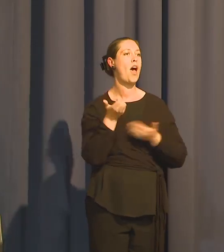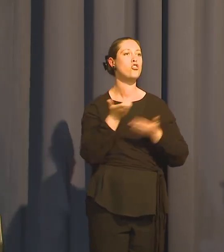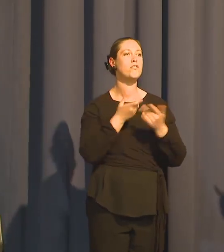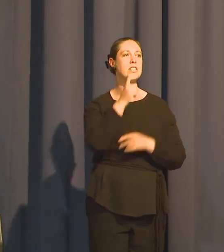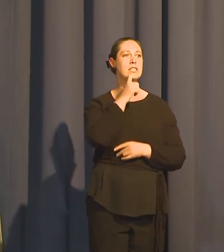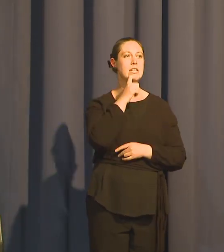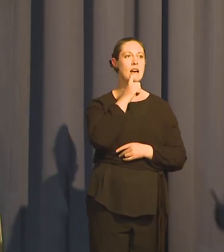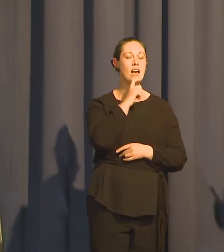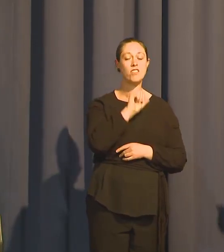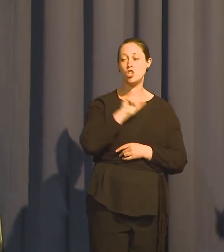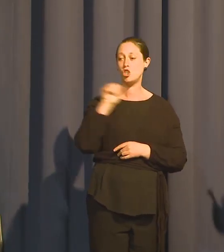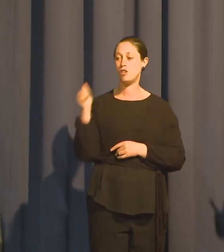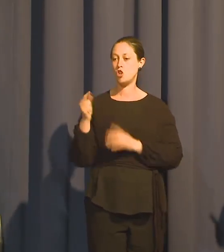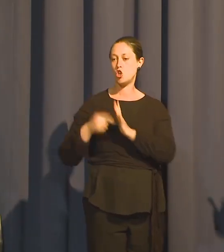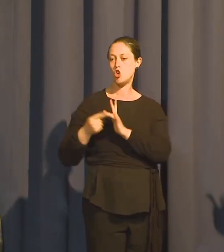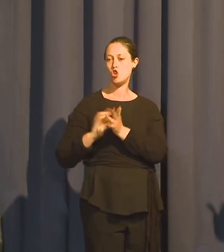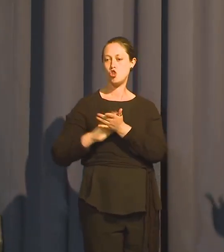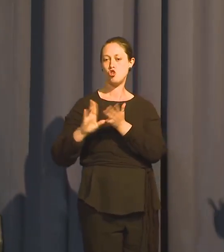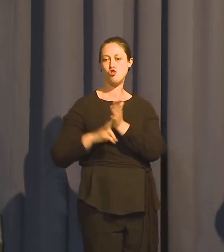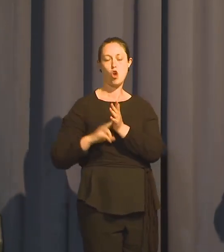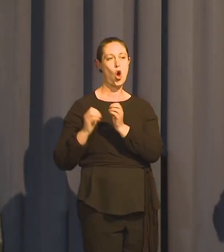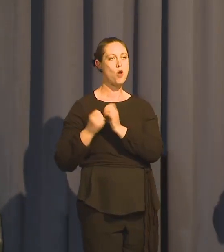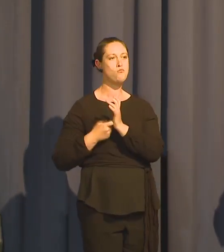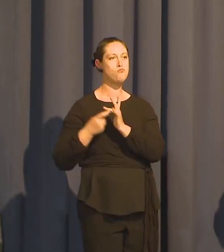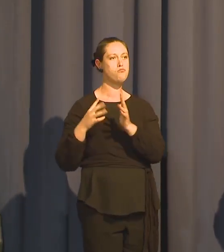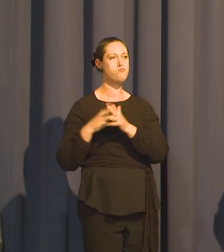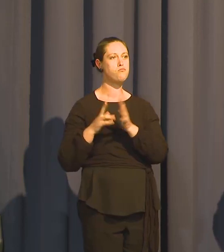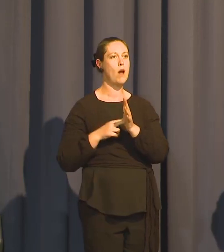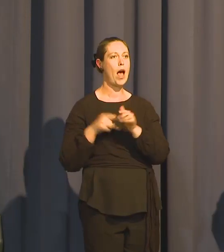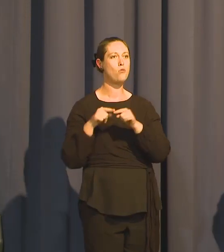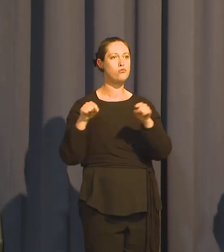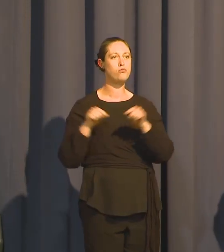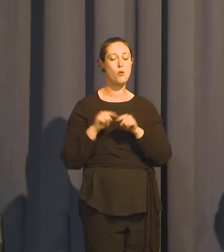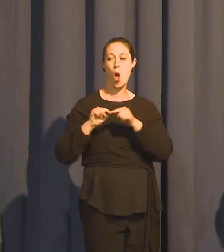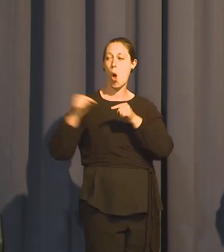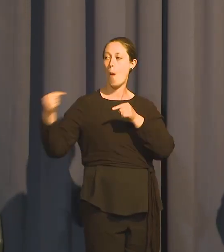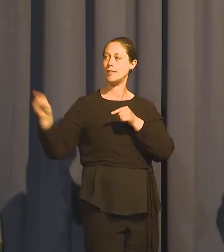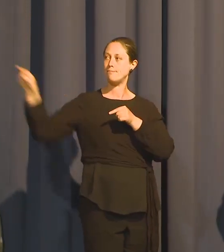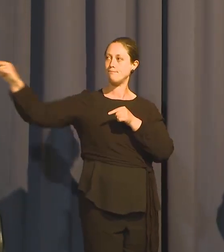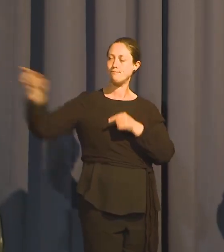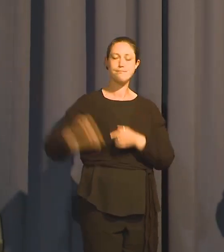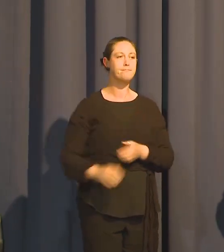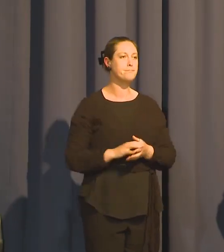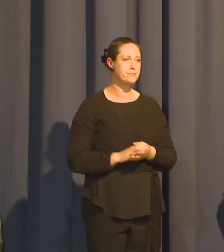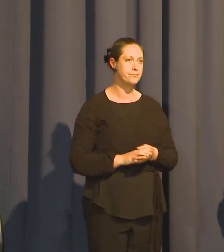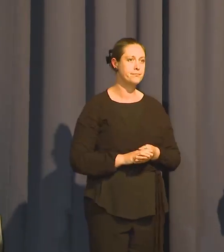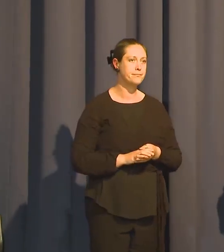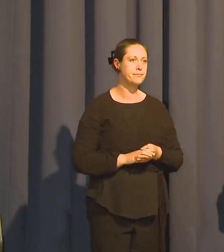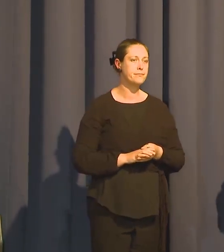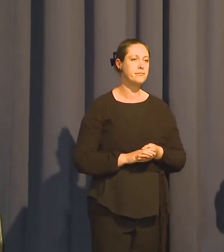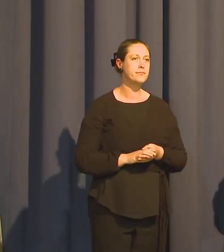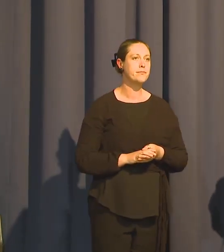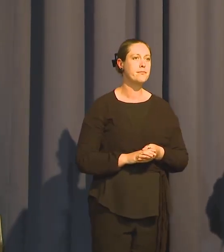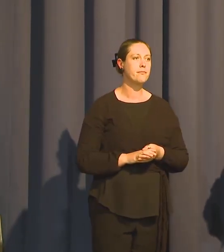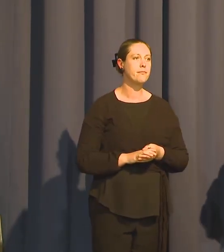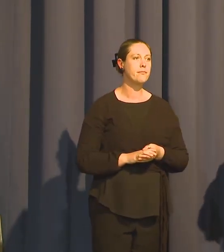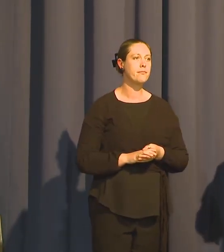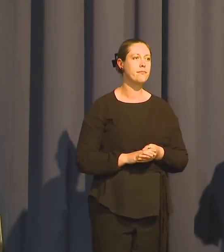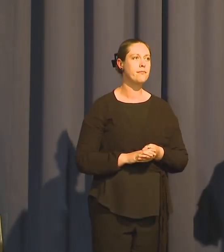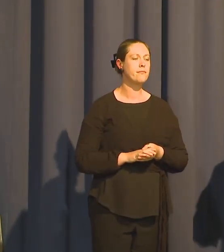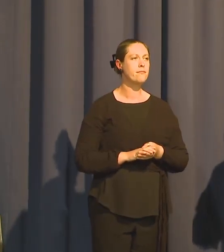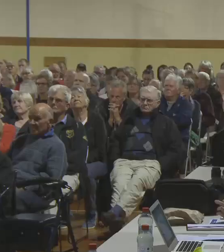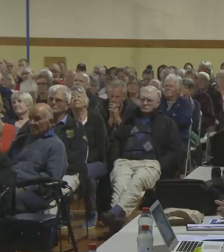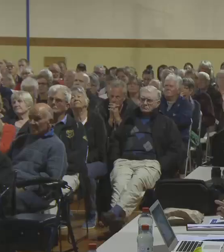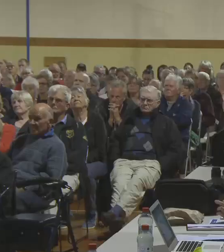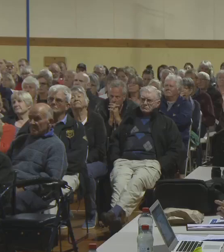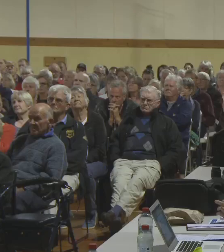the John Brown room, which is just across the foyer over in the corner there. As you come here this evening, I imagine that